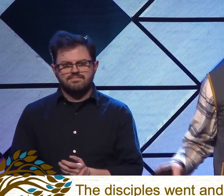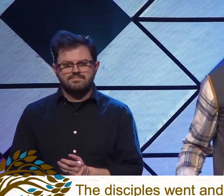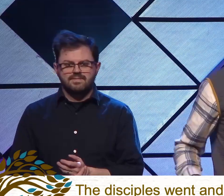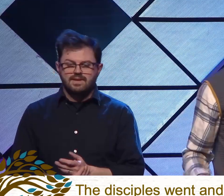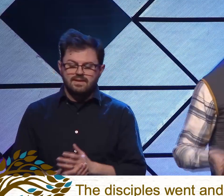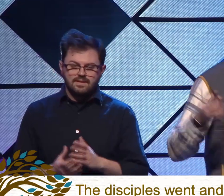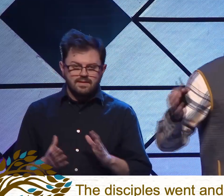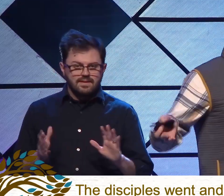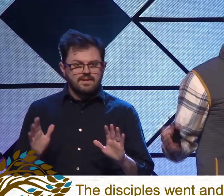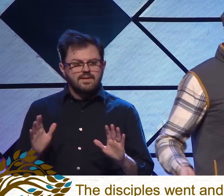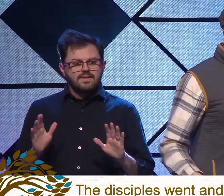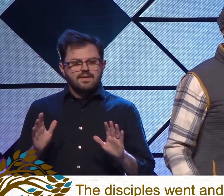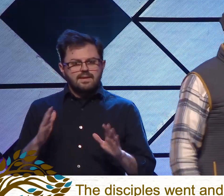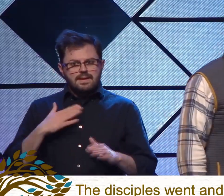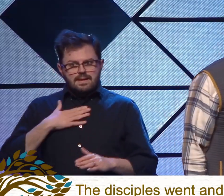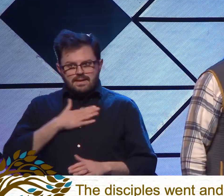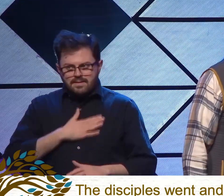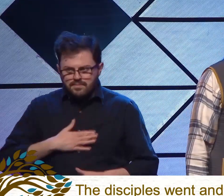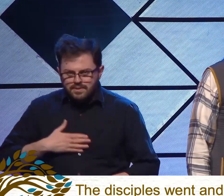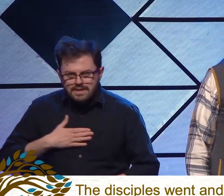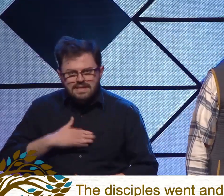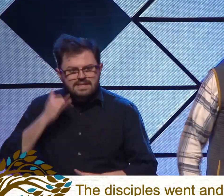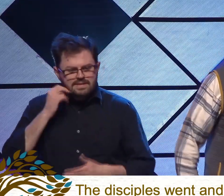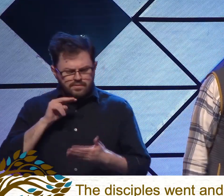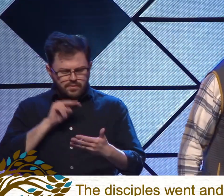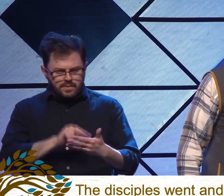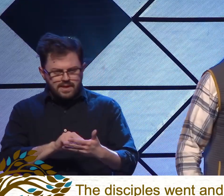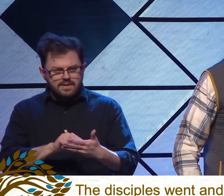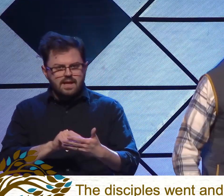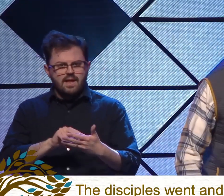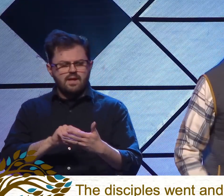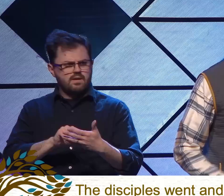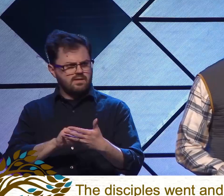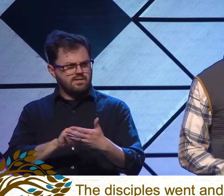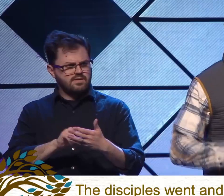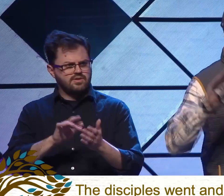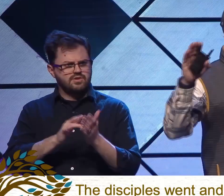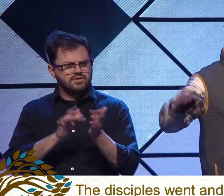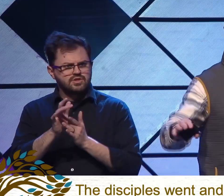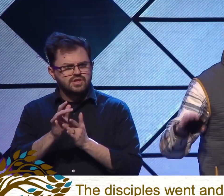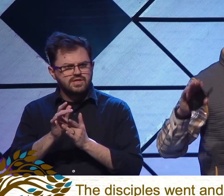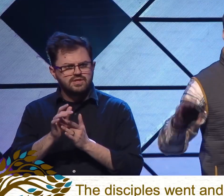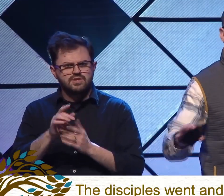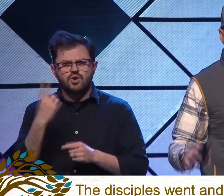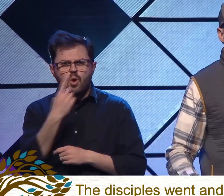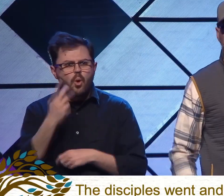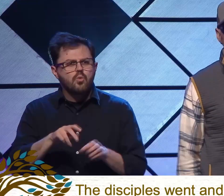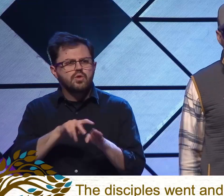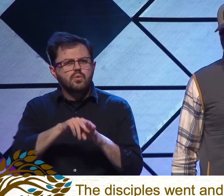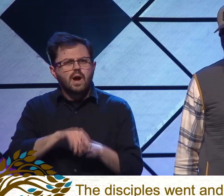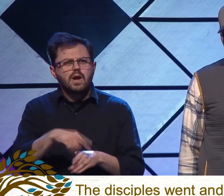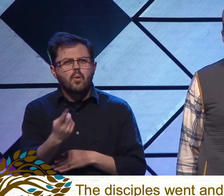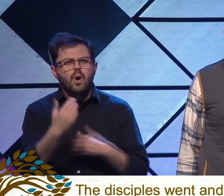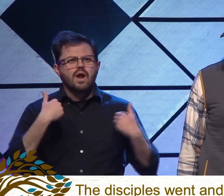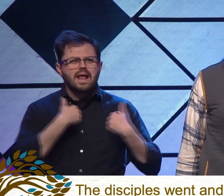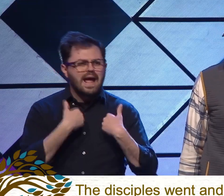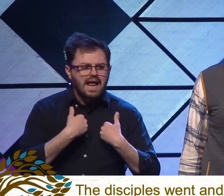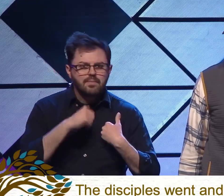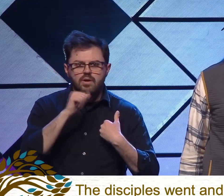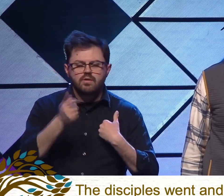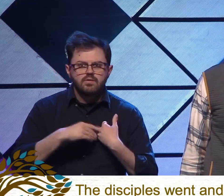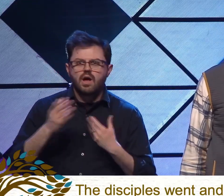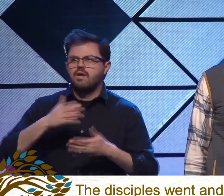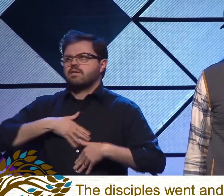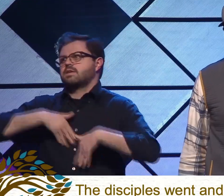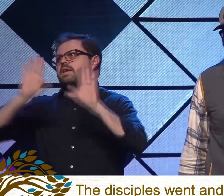Let's not have our faith be shattered because Jesus did not ride in on both the donkey and the colt. Jesus wasn't a literalist